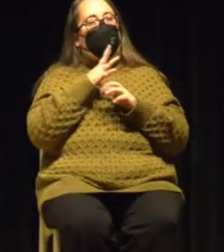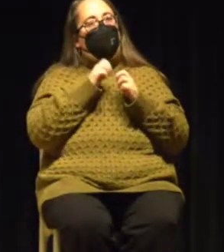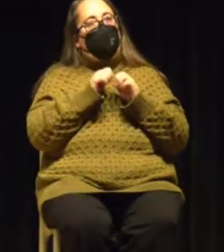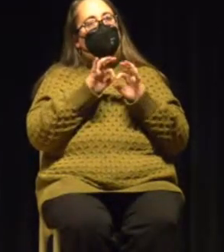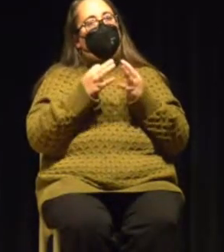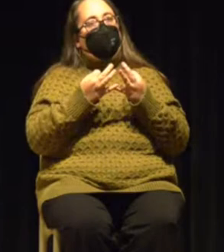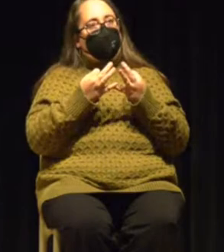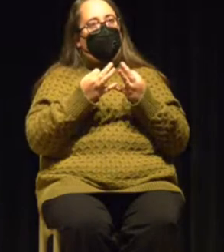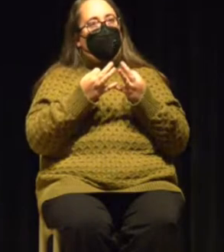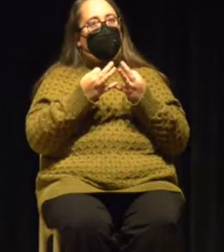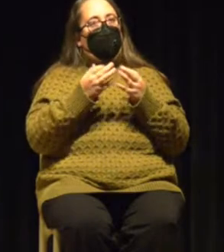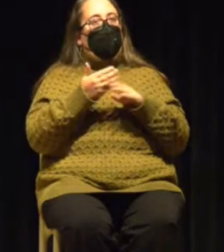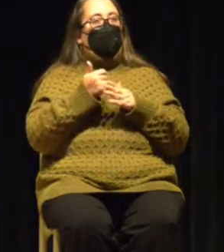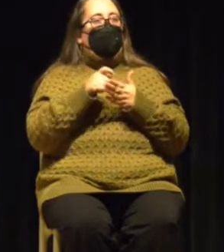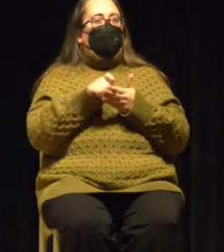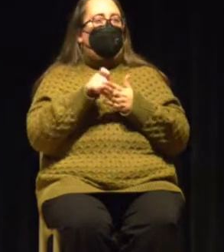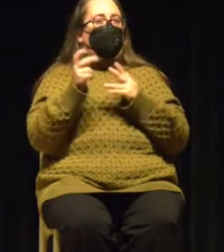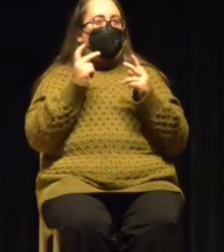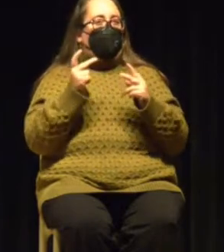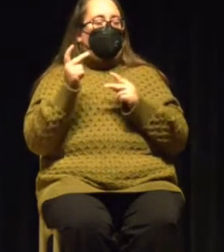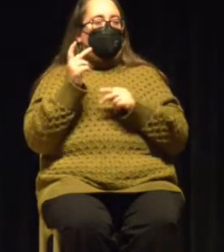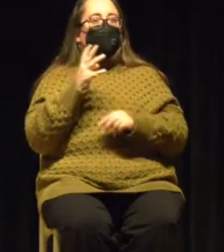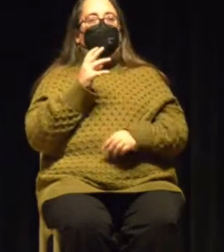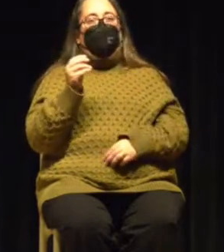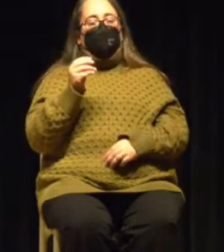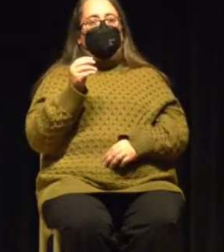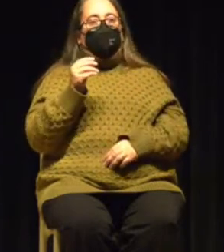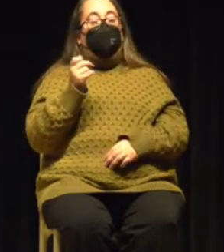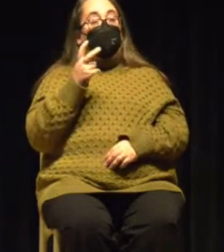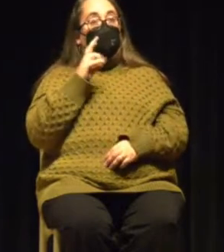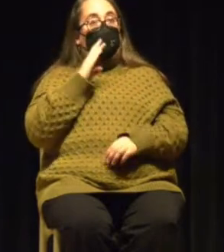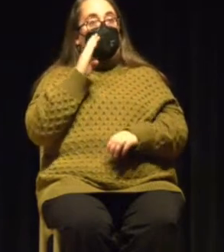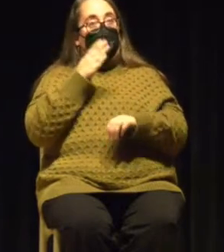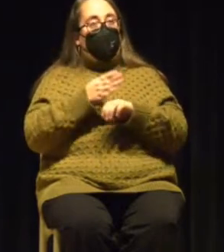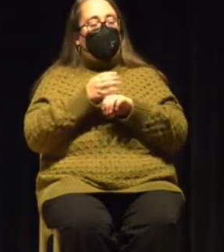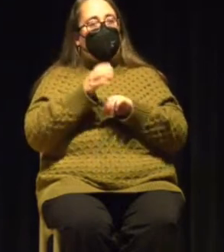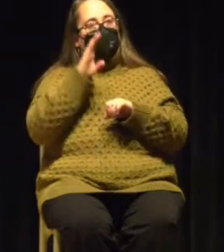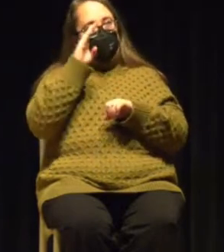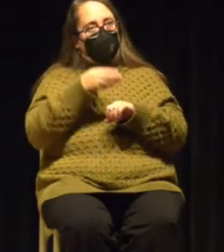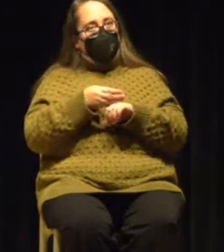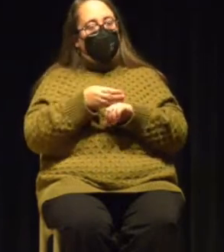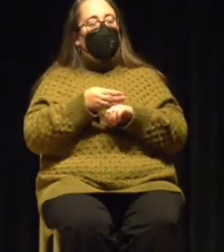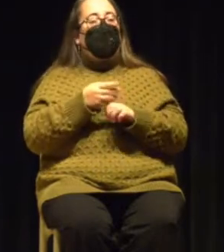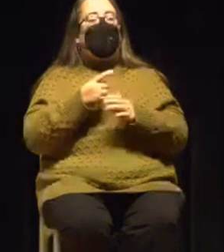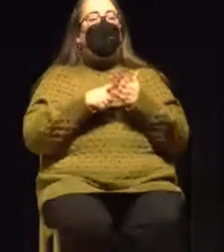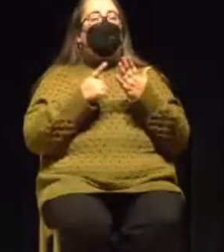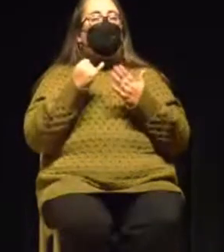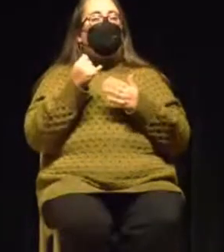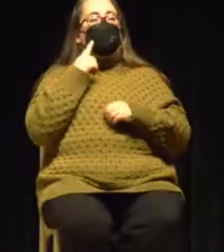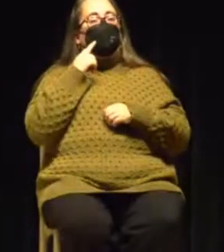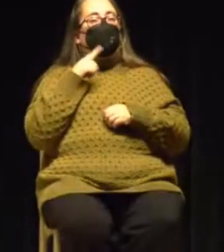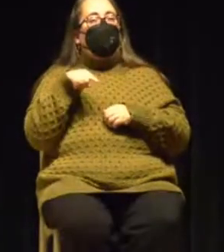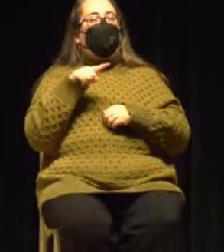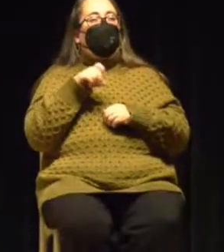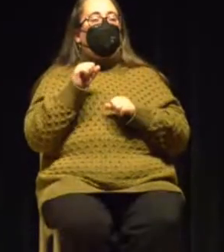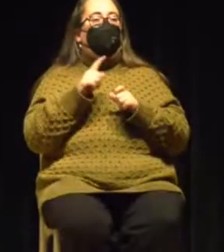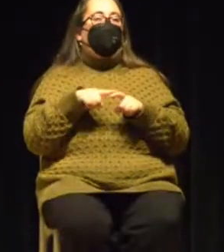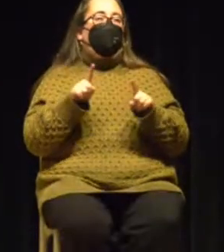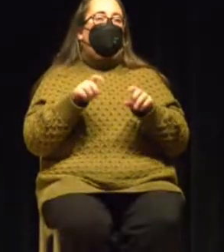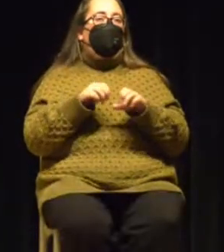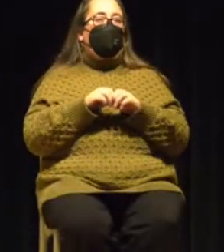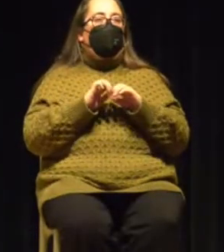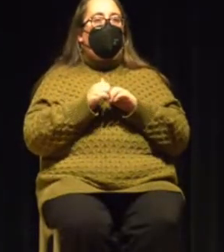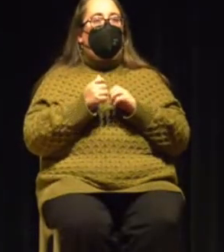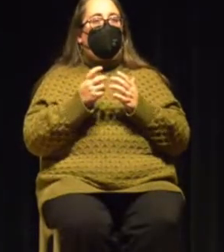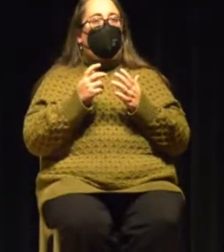family before you write a memoir like this? And your two daughters and your son, like, what do you imagine for them could be different in the ways